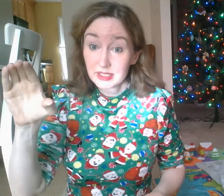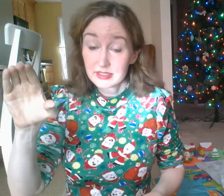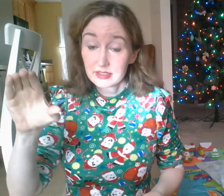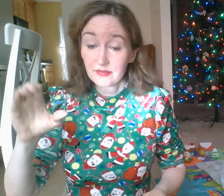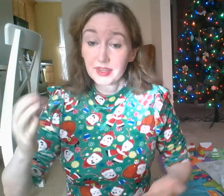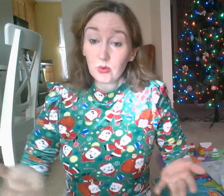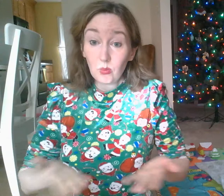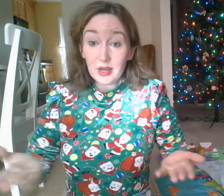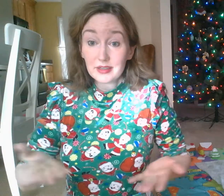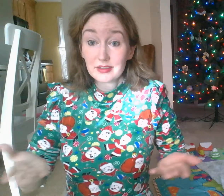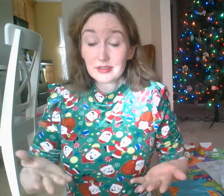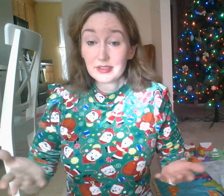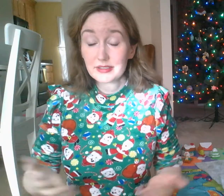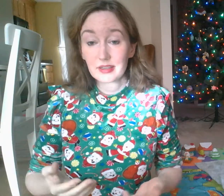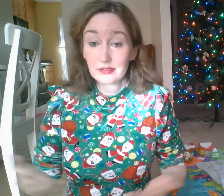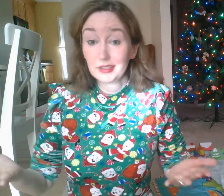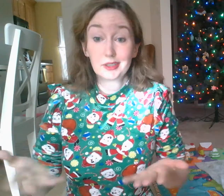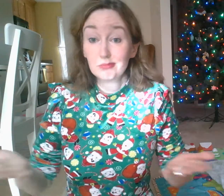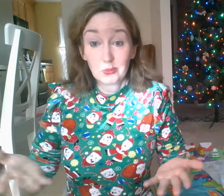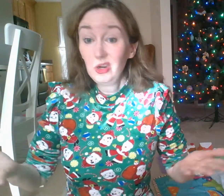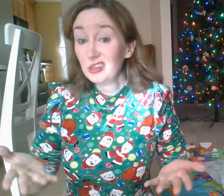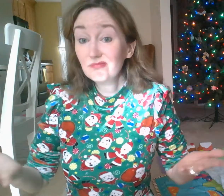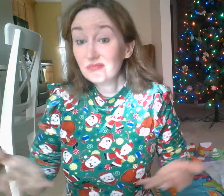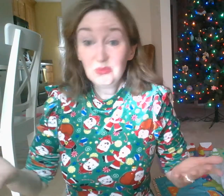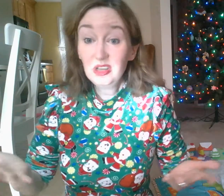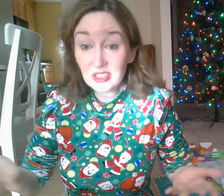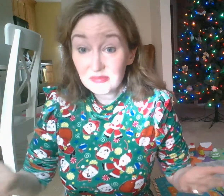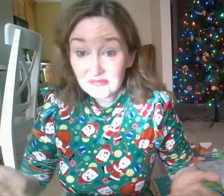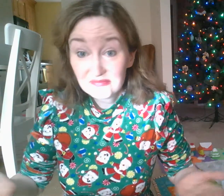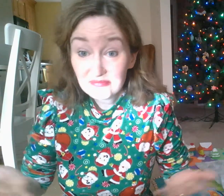Christmas. What is kind of like, what?